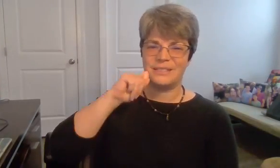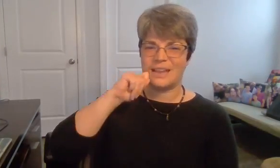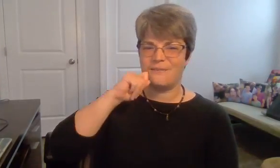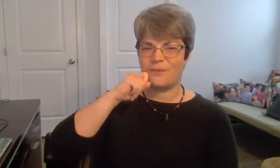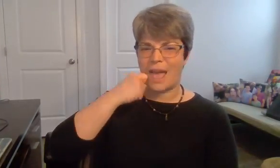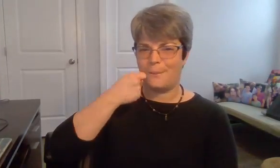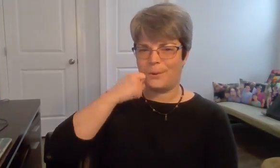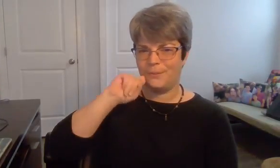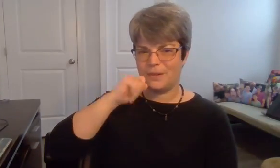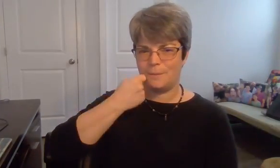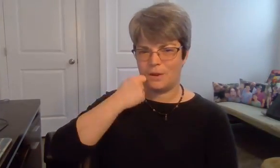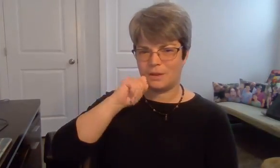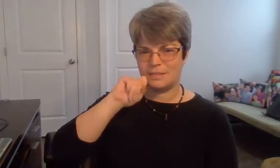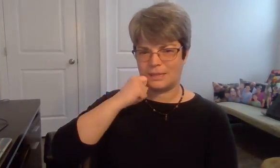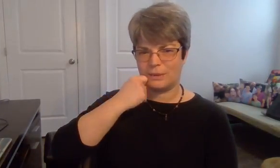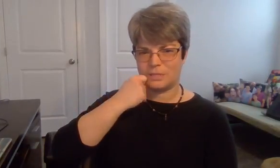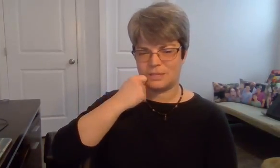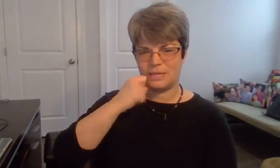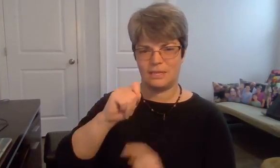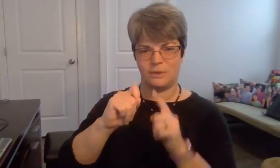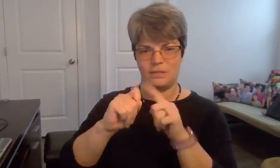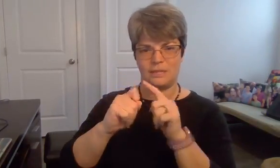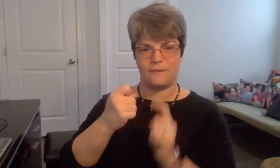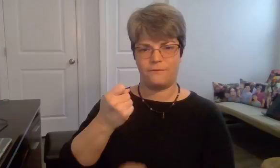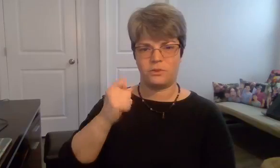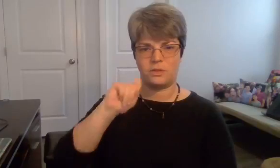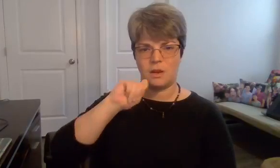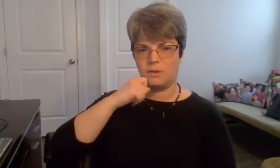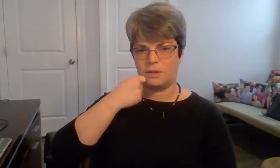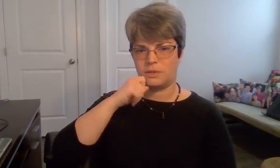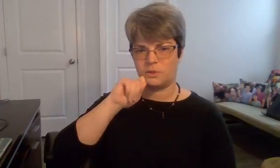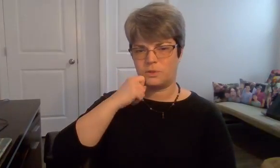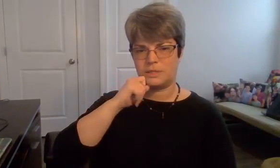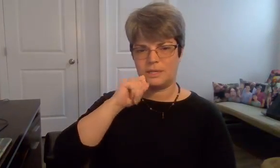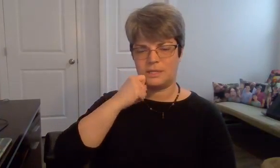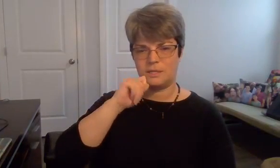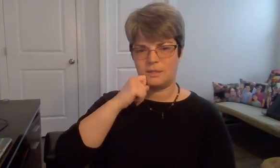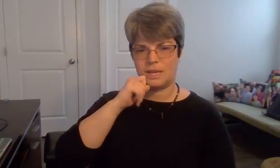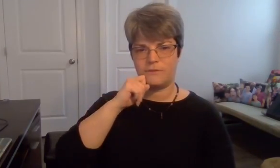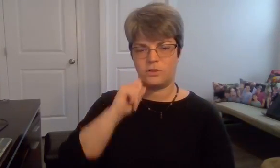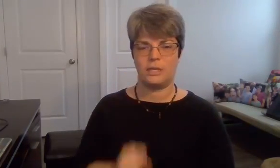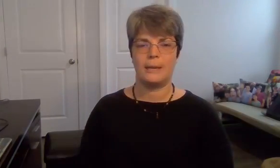sign for apple in American Sign Language is like this, where you take that first knuckle and you sort of twist it into the side of your cheek.